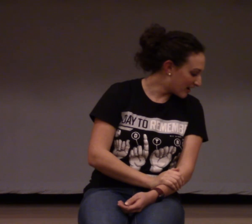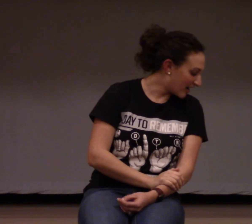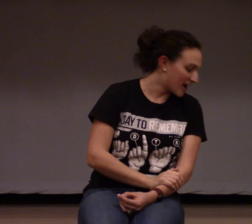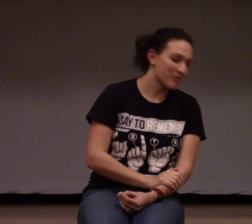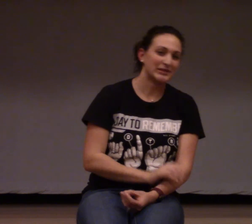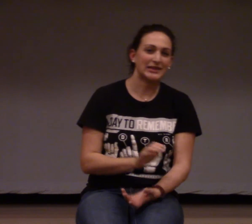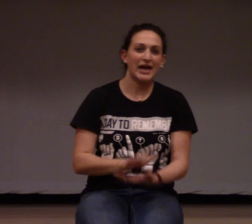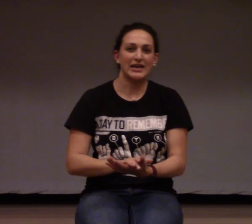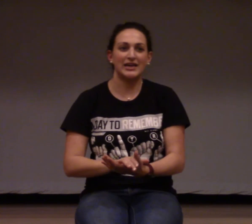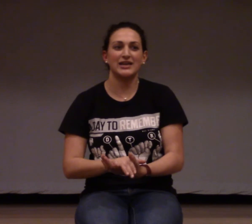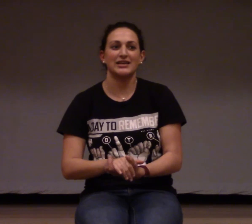Like.